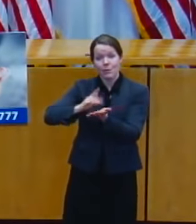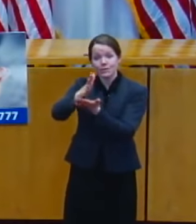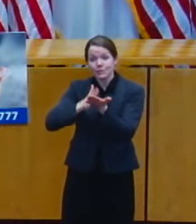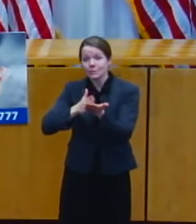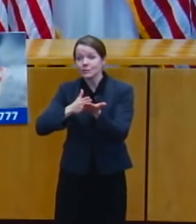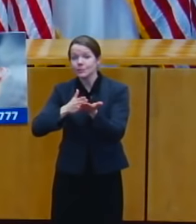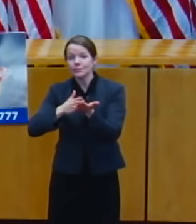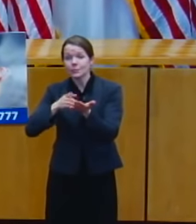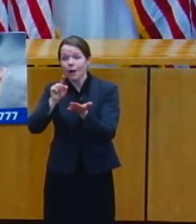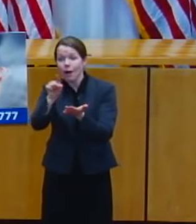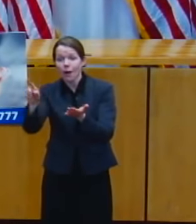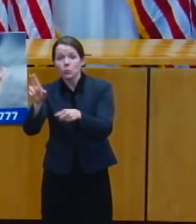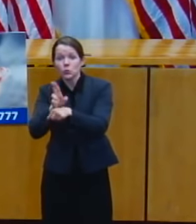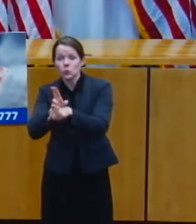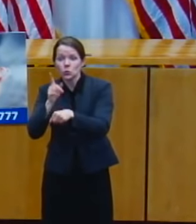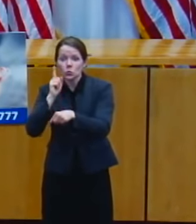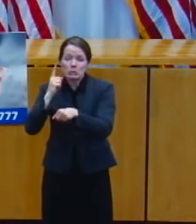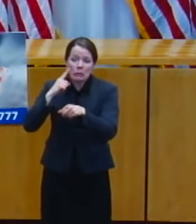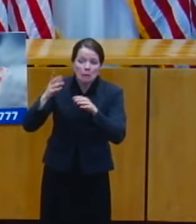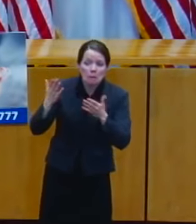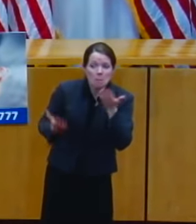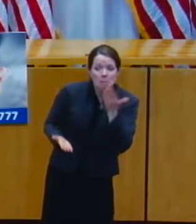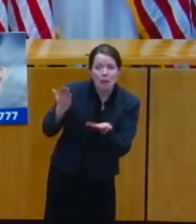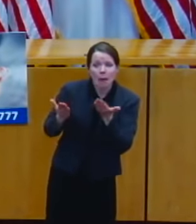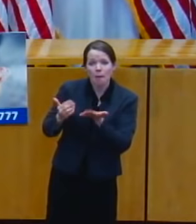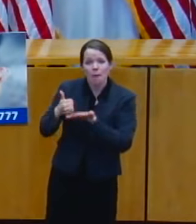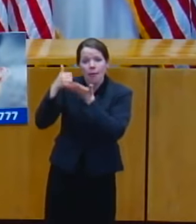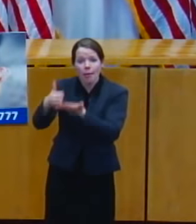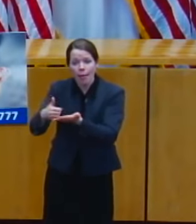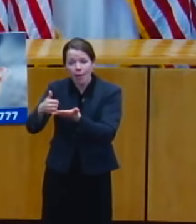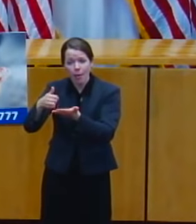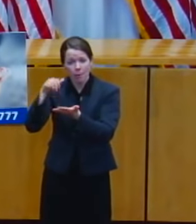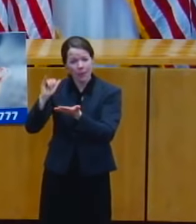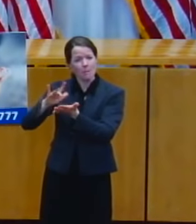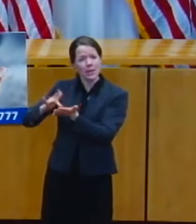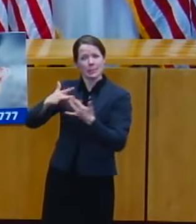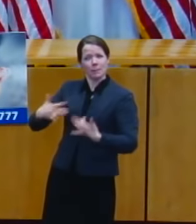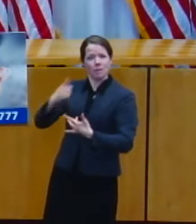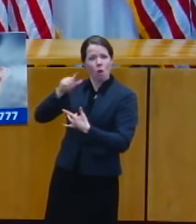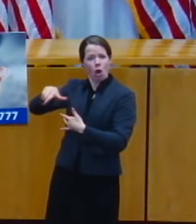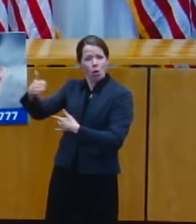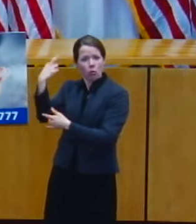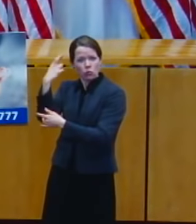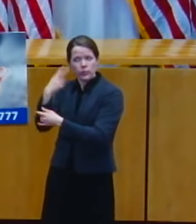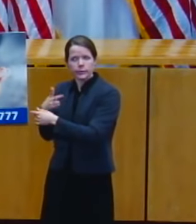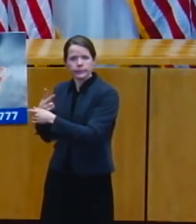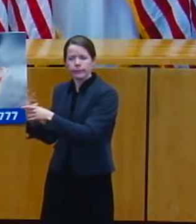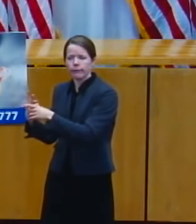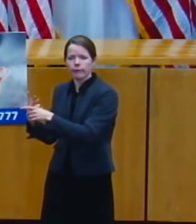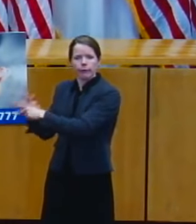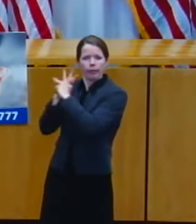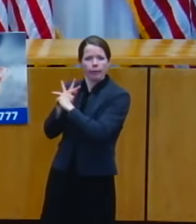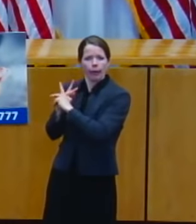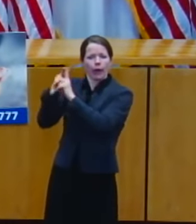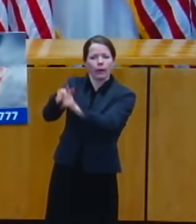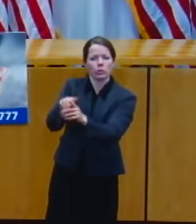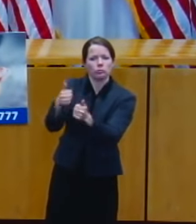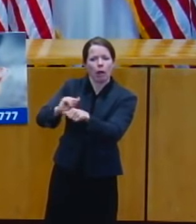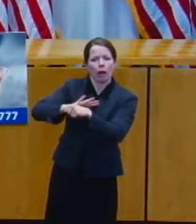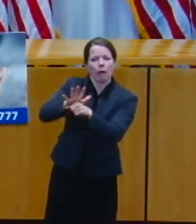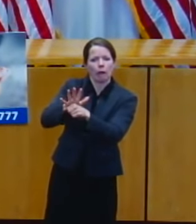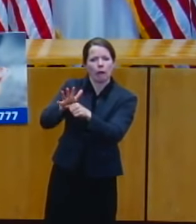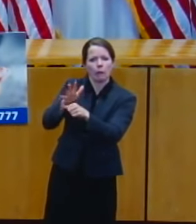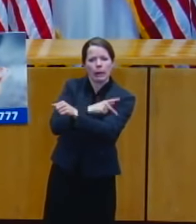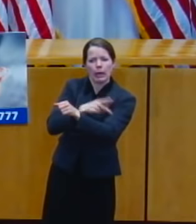Ohio implemented, which is their Board of Pharmacy took a vote that basically said you could